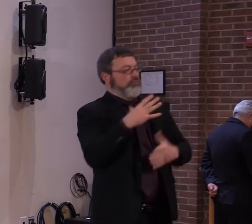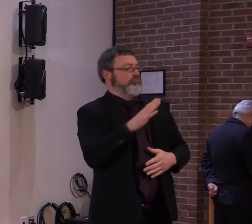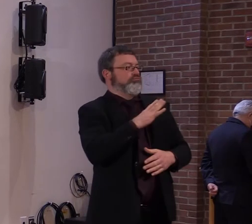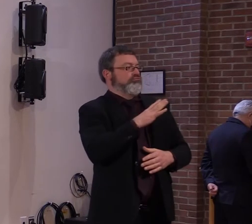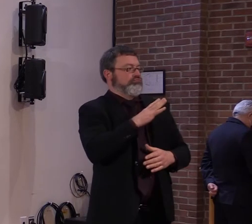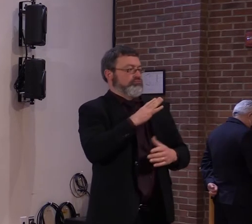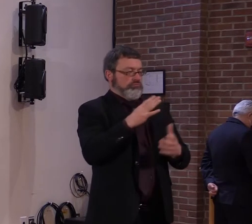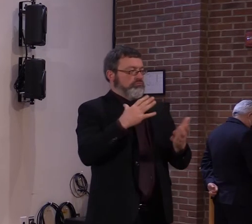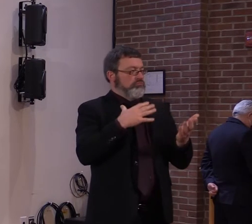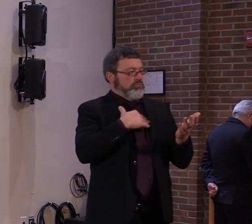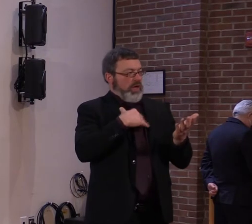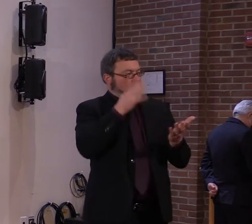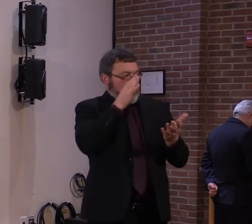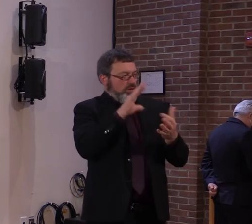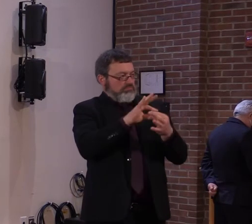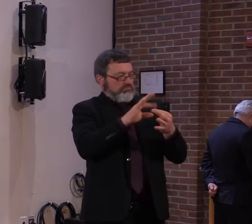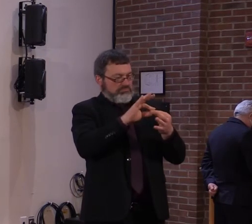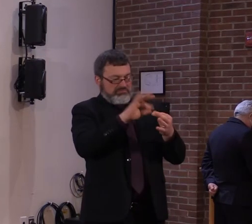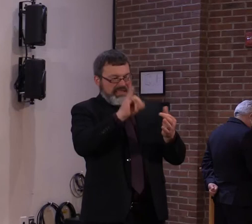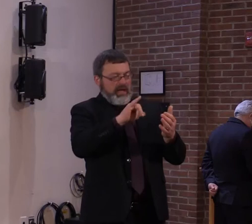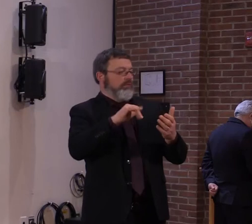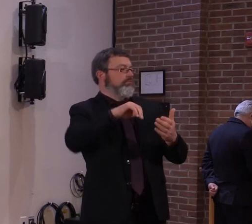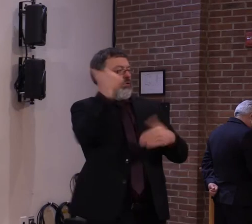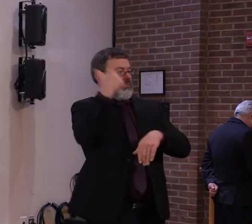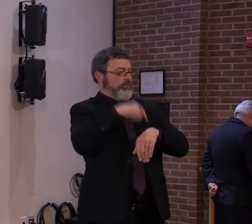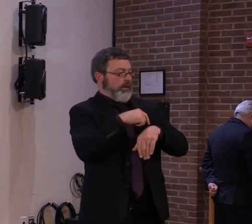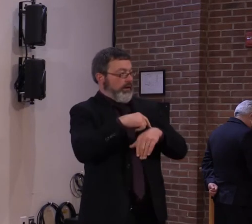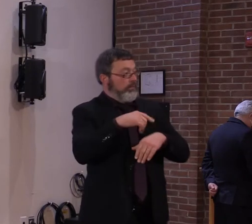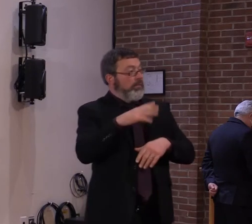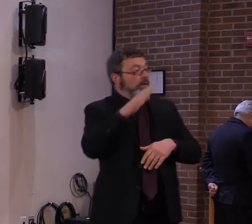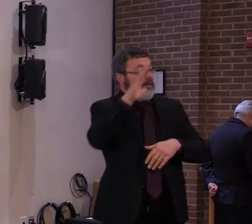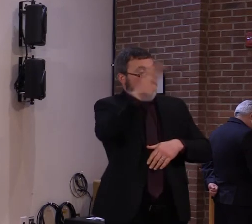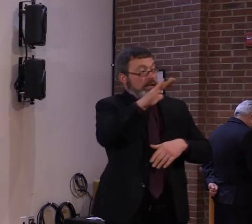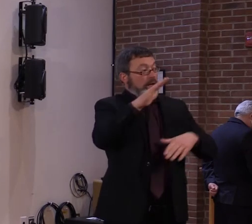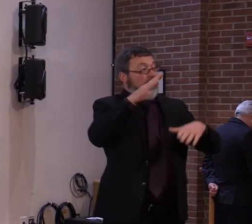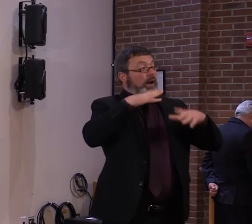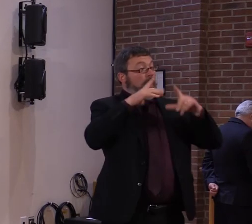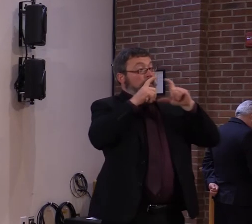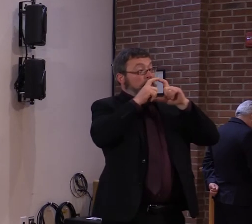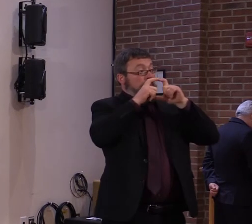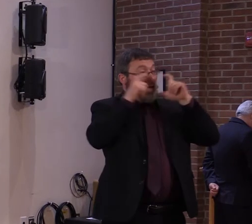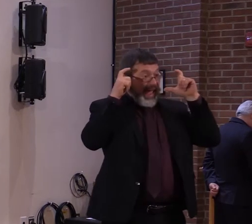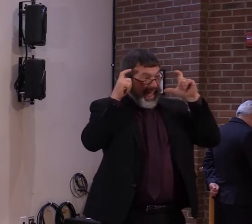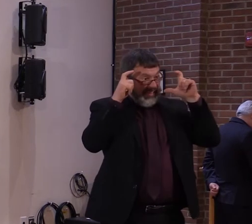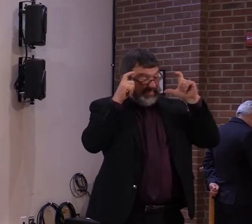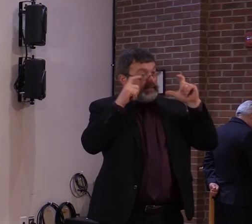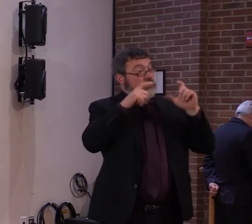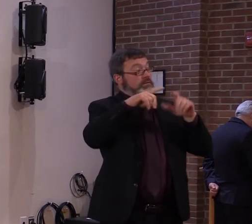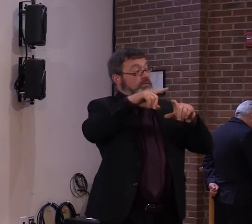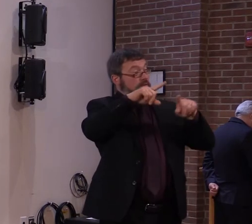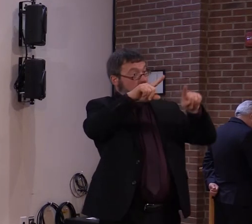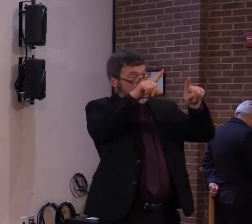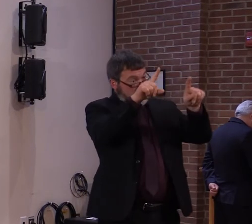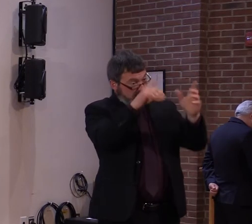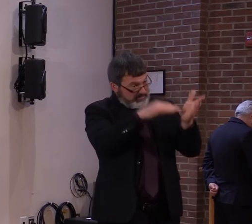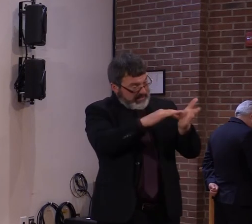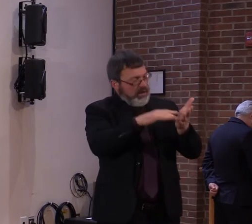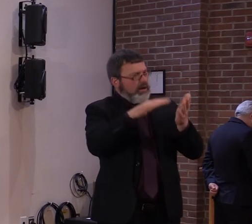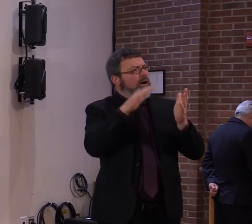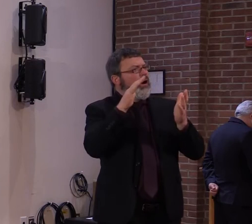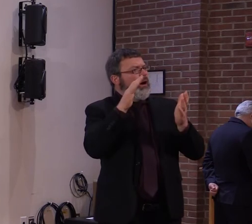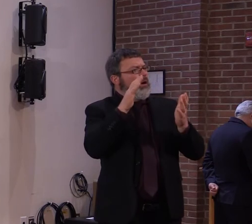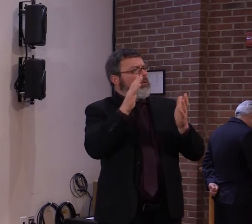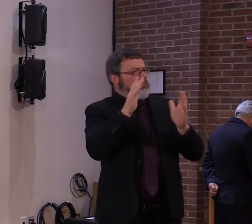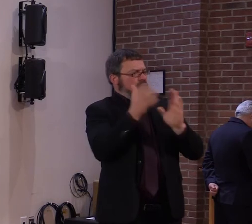it at a later time. With regard to the mask study, though, I feel very qualified to discuss that. And I want to, again,